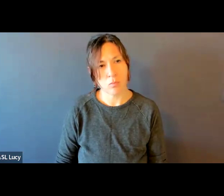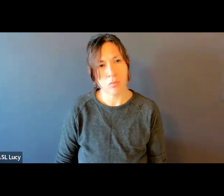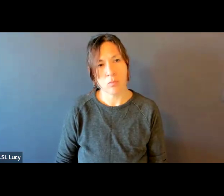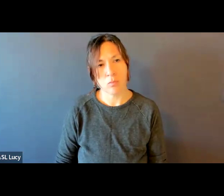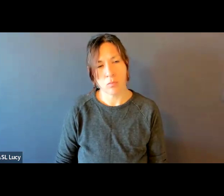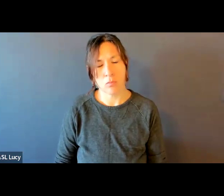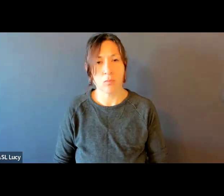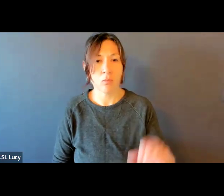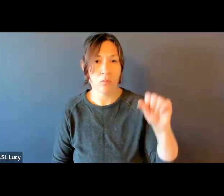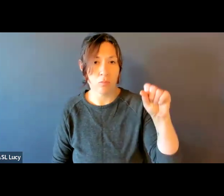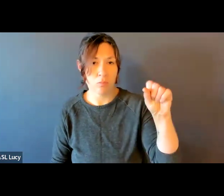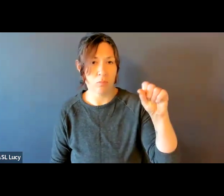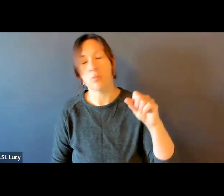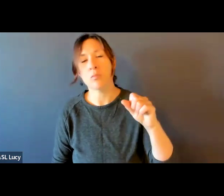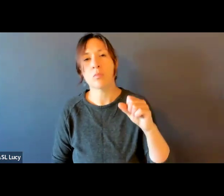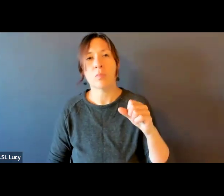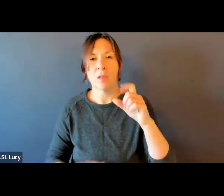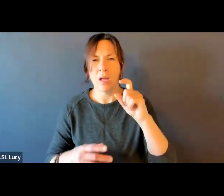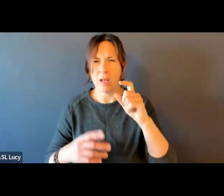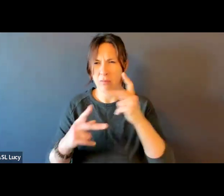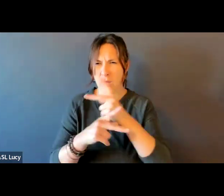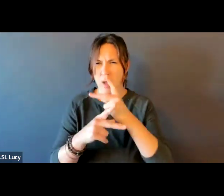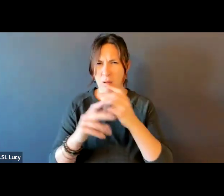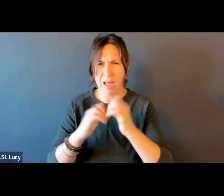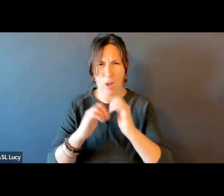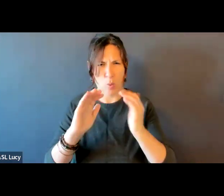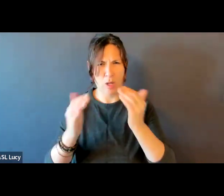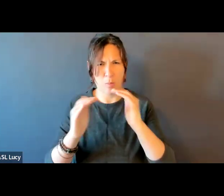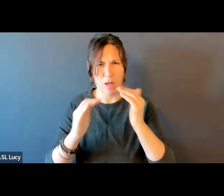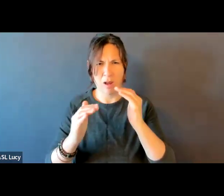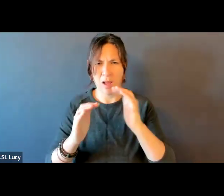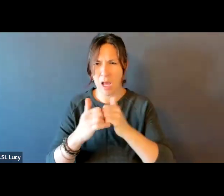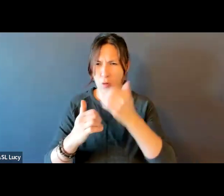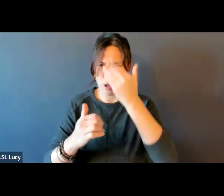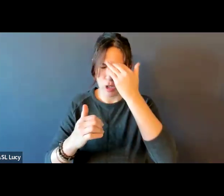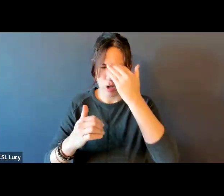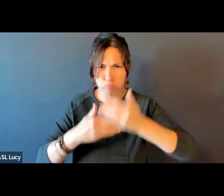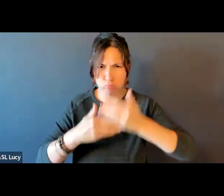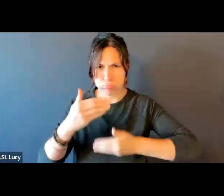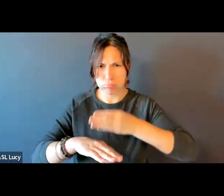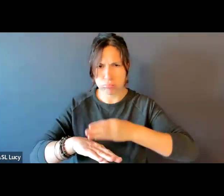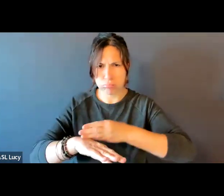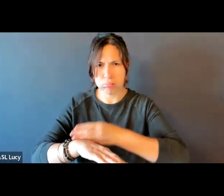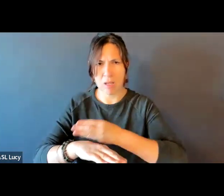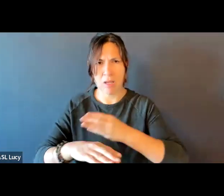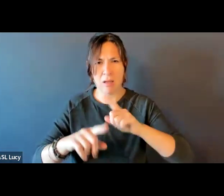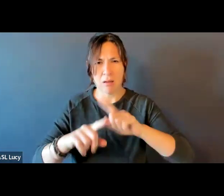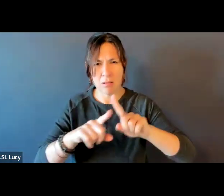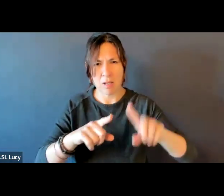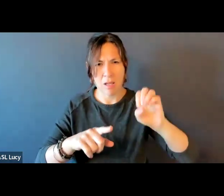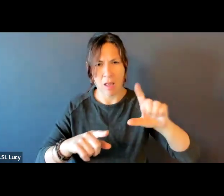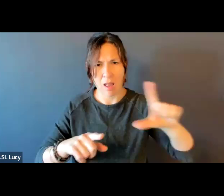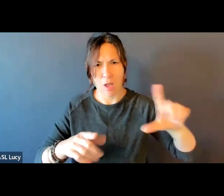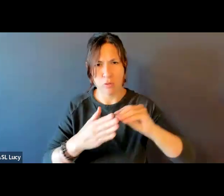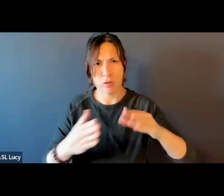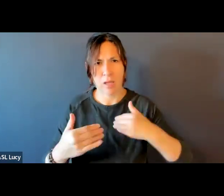that we are going to be able to compare, to evaluate the progress that different ELL students had when they were